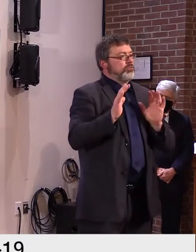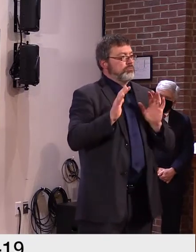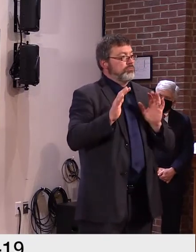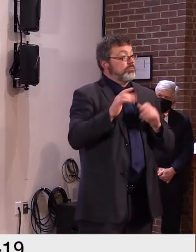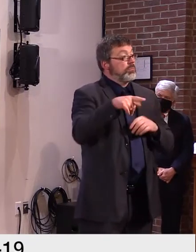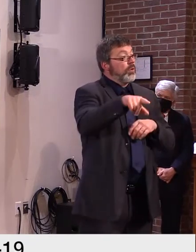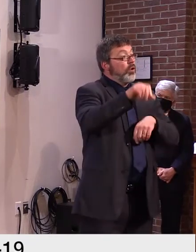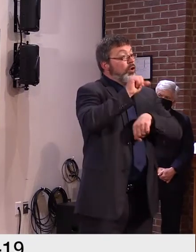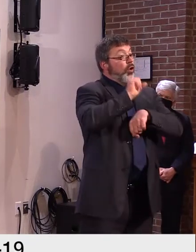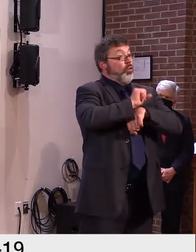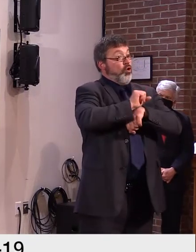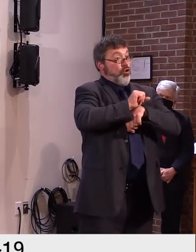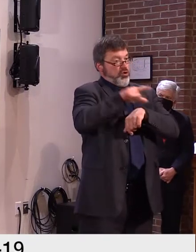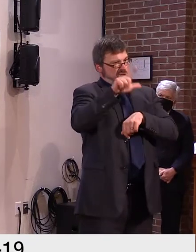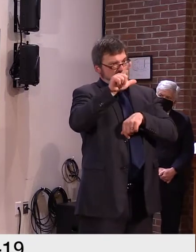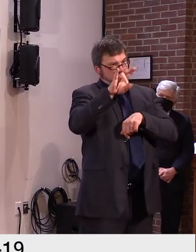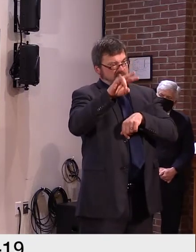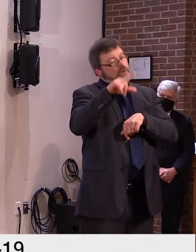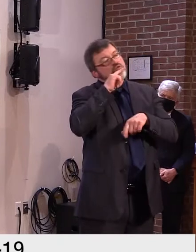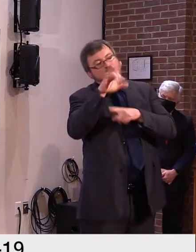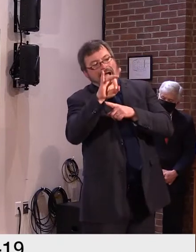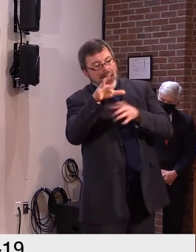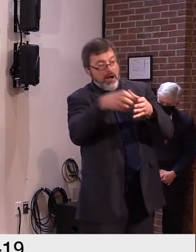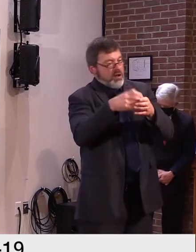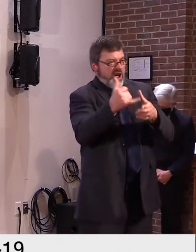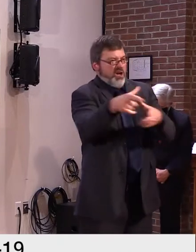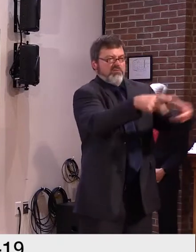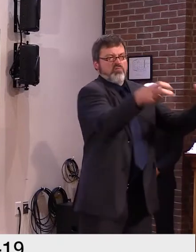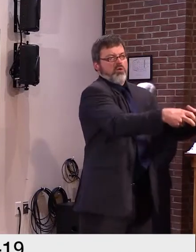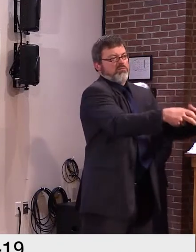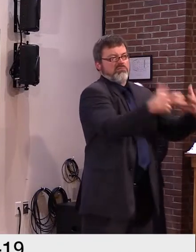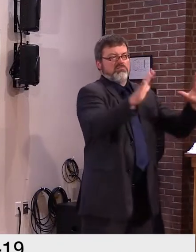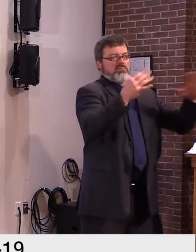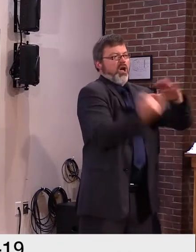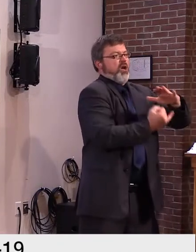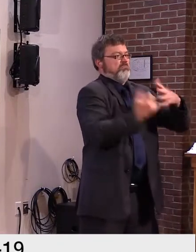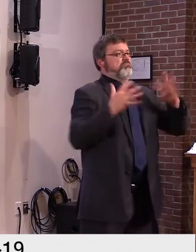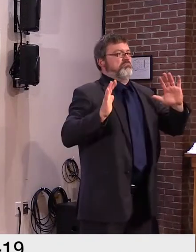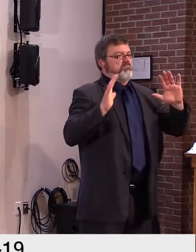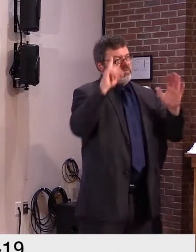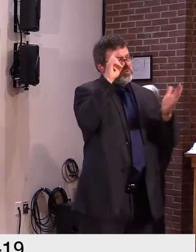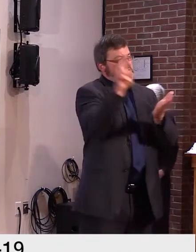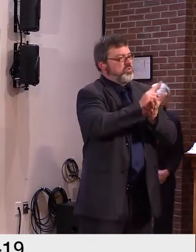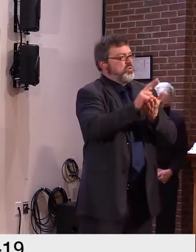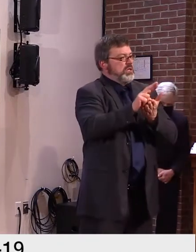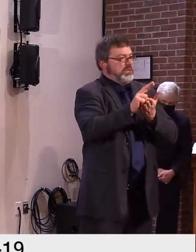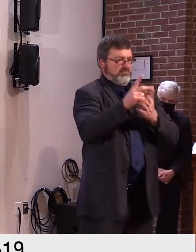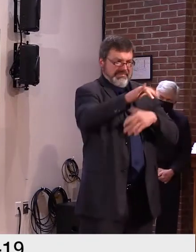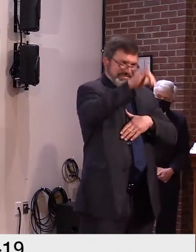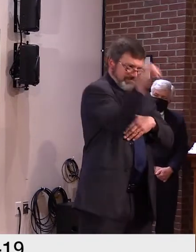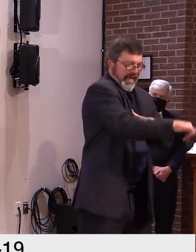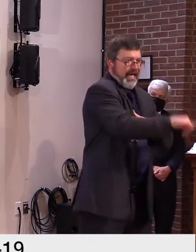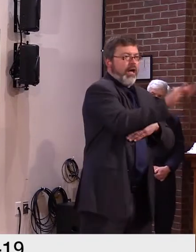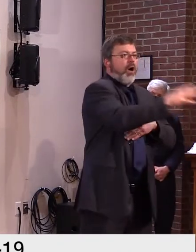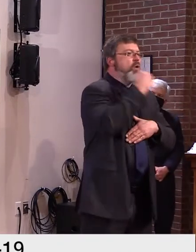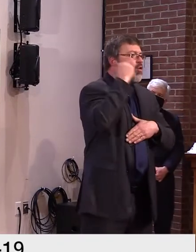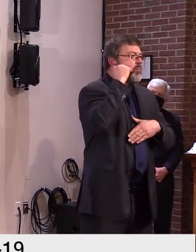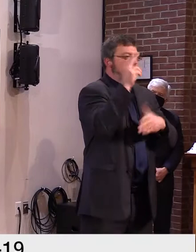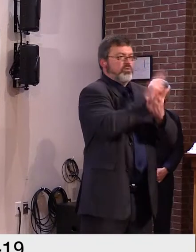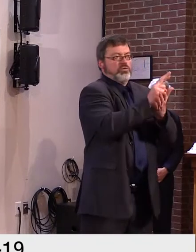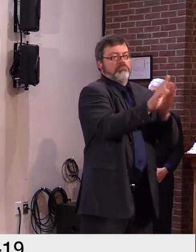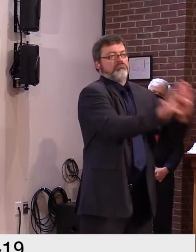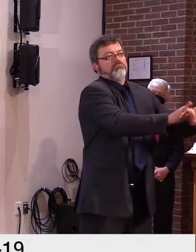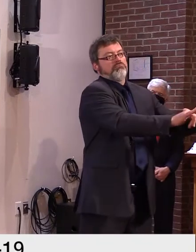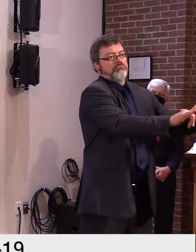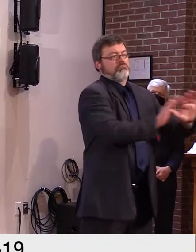isolation, meaning that they live together as a group in one housing unit and continue to work together as a group in